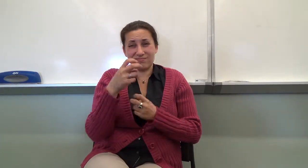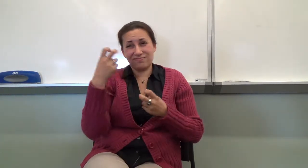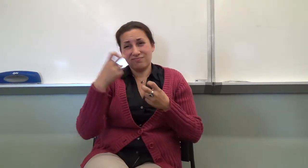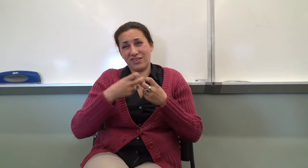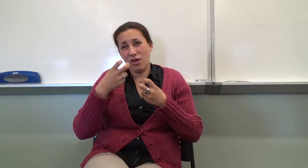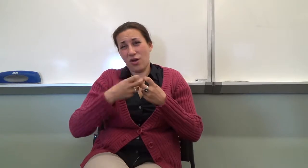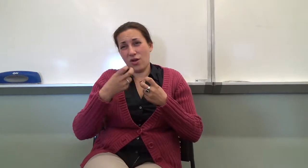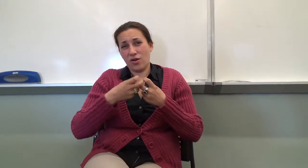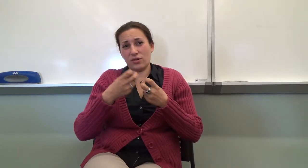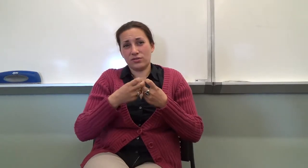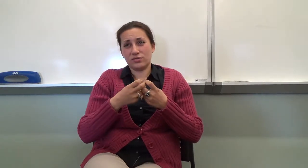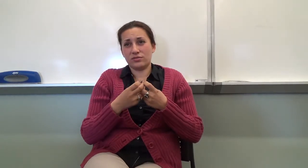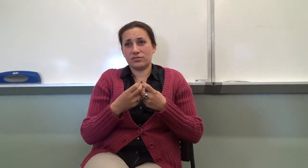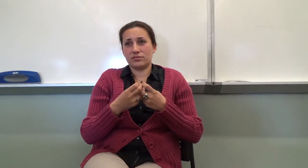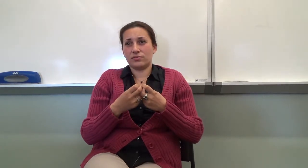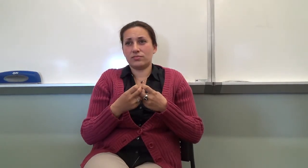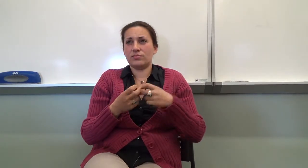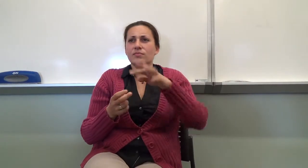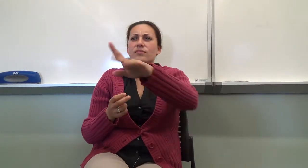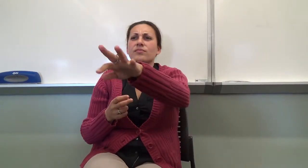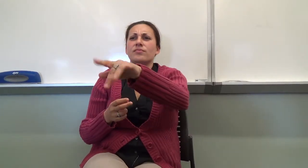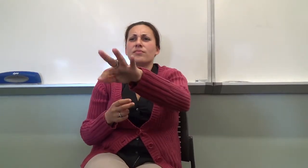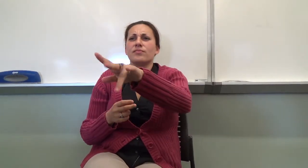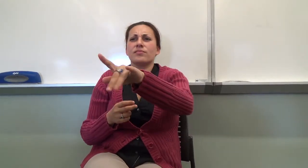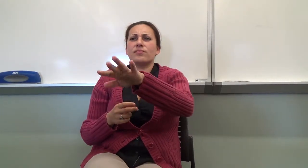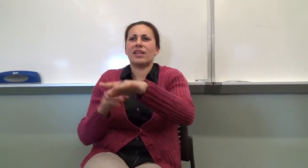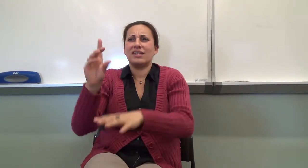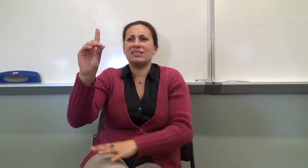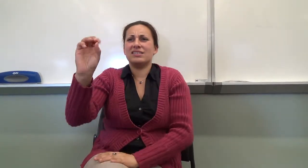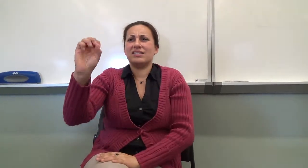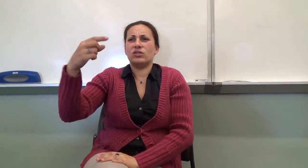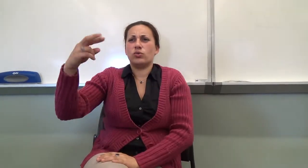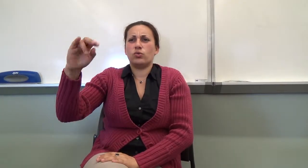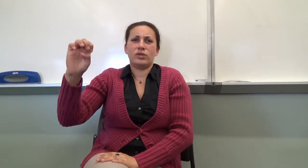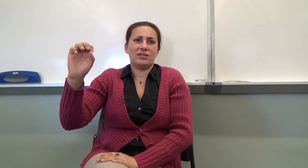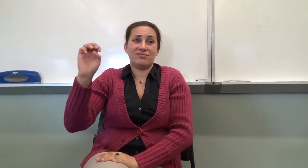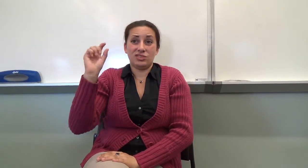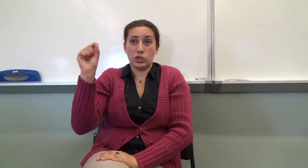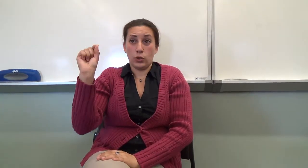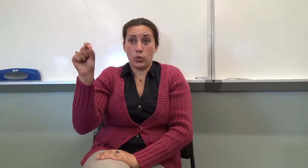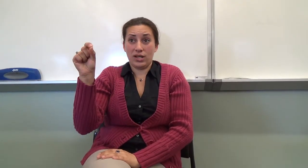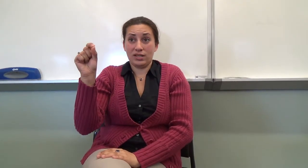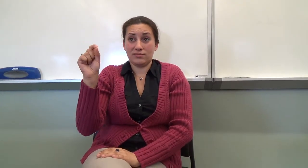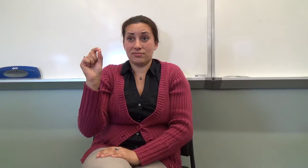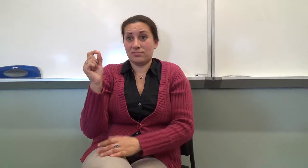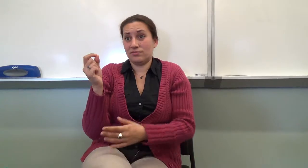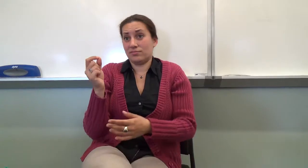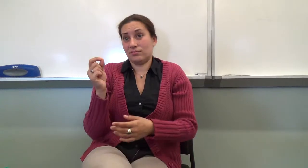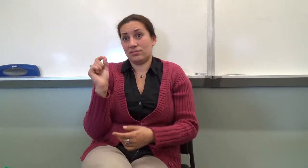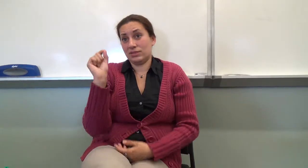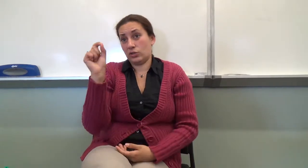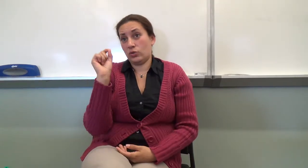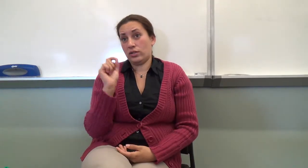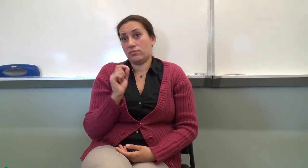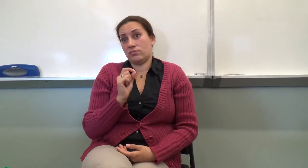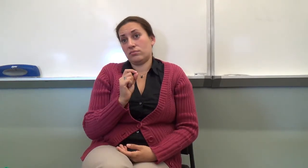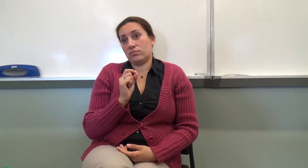because this is wider than 1 degree. Okay, it's a very small measurement. there's 360 of those as you go all the way